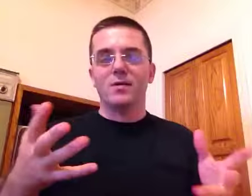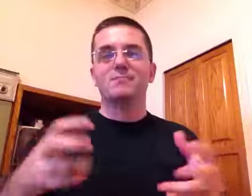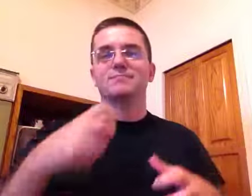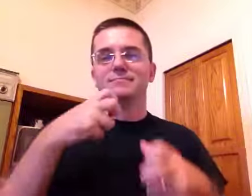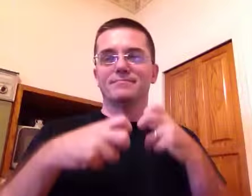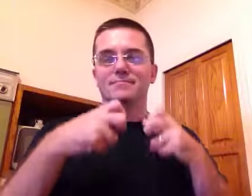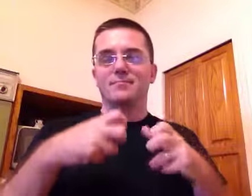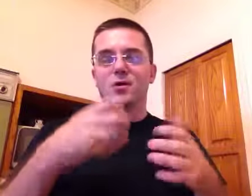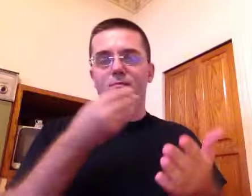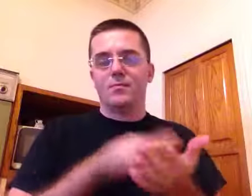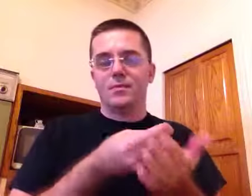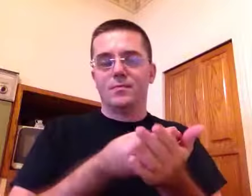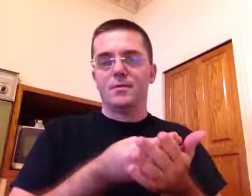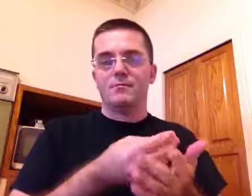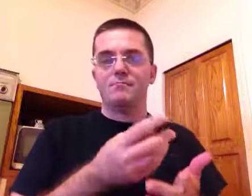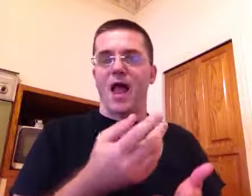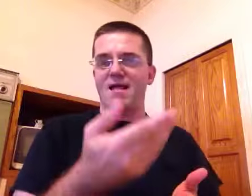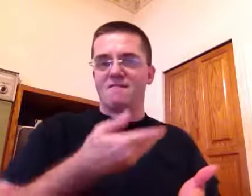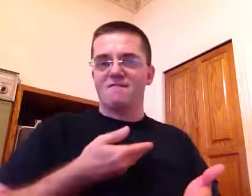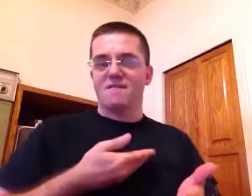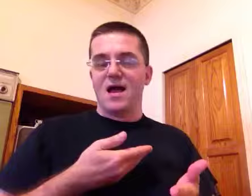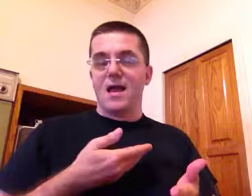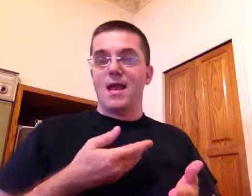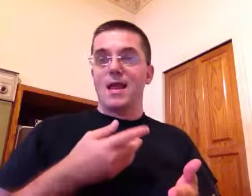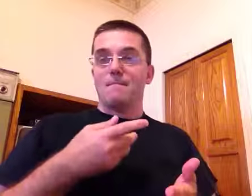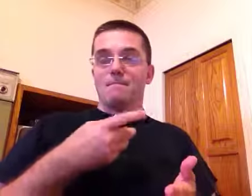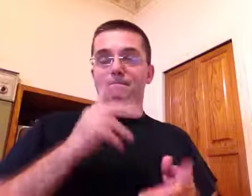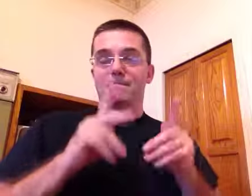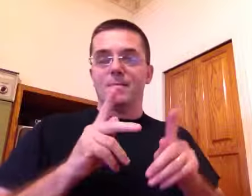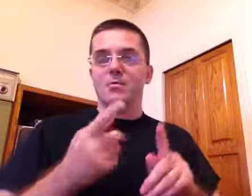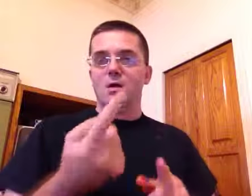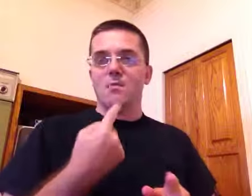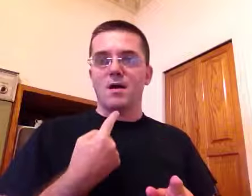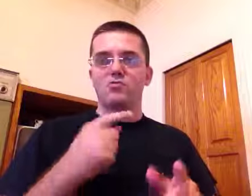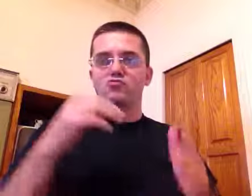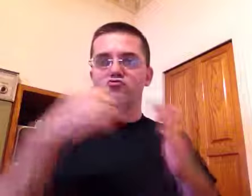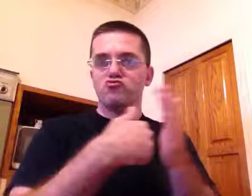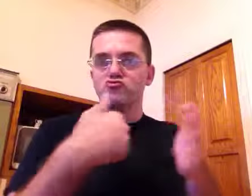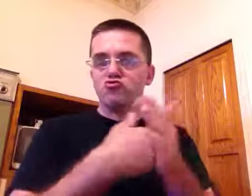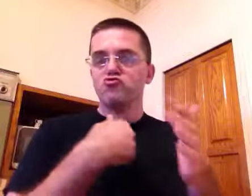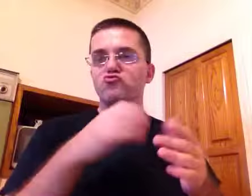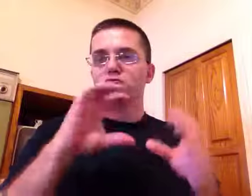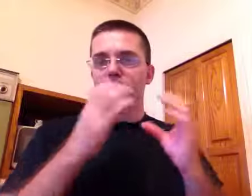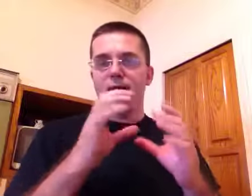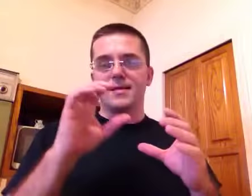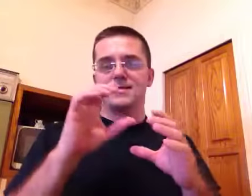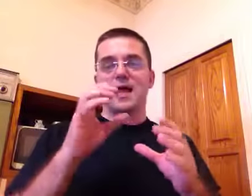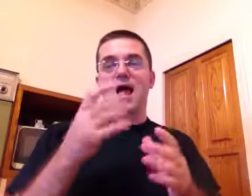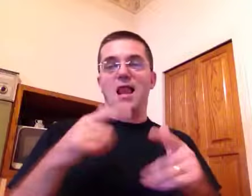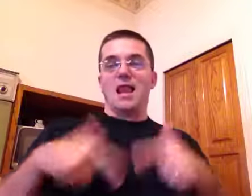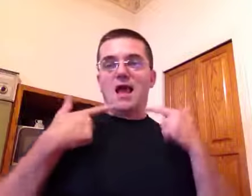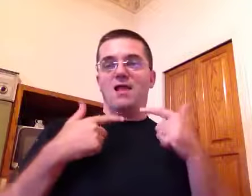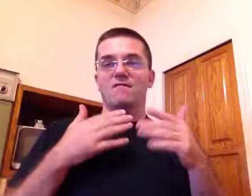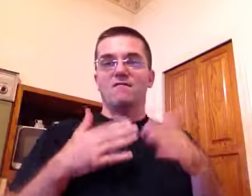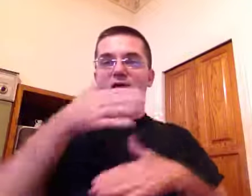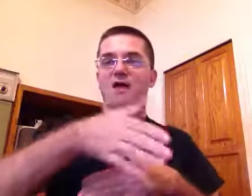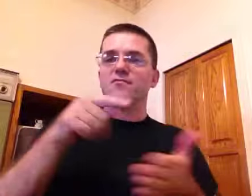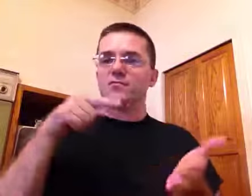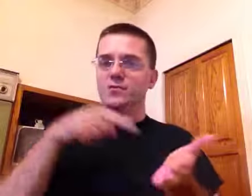I invited people to come out to a new class on how to handle money, called Life After Debt in those days. I